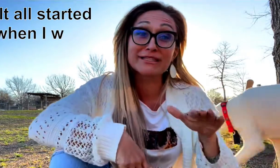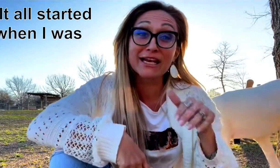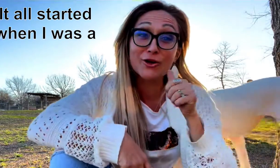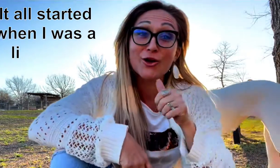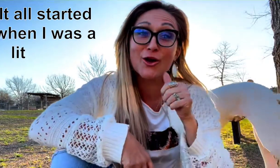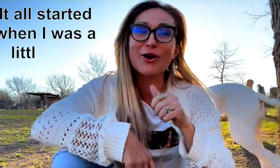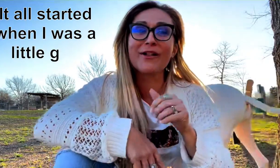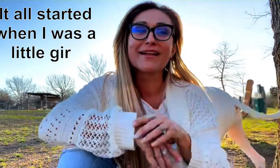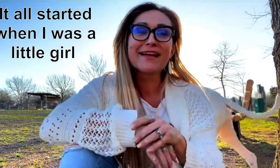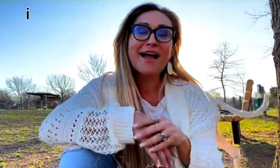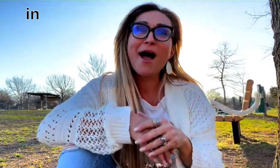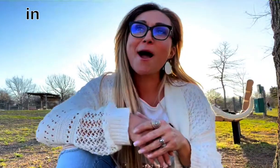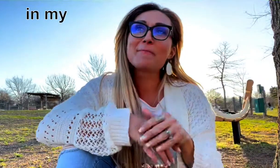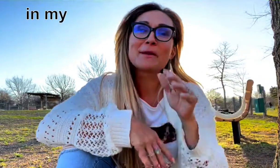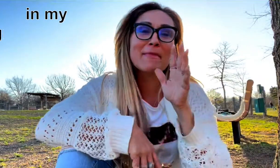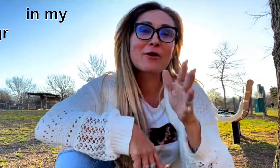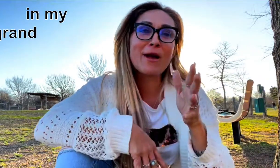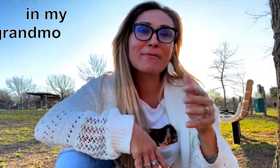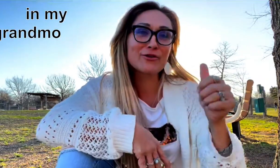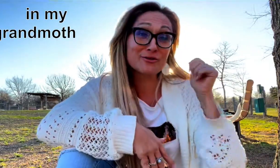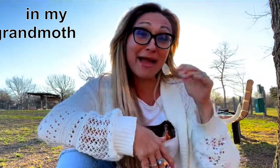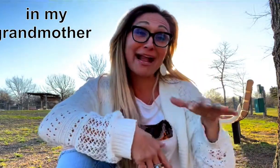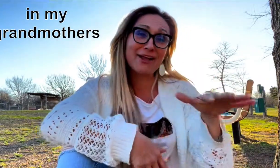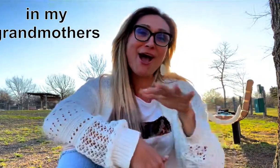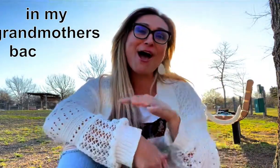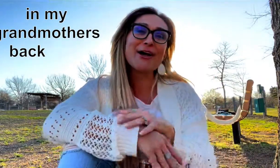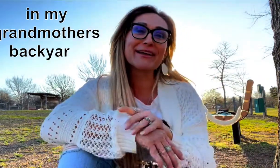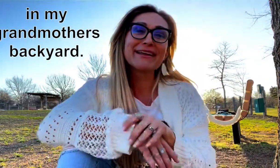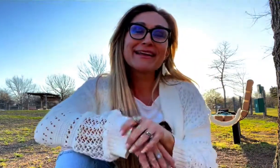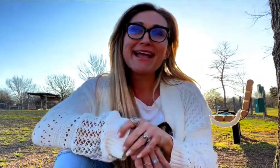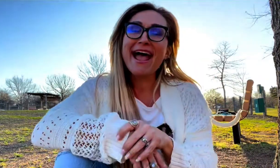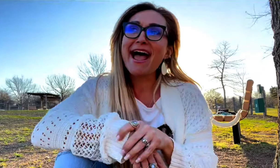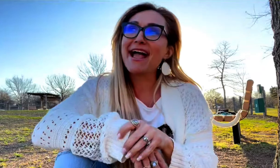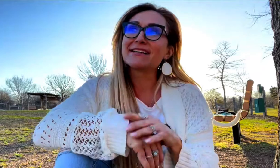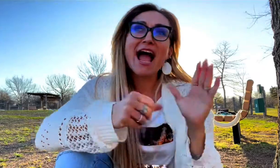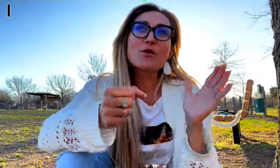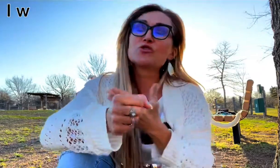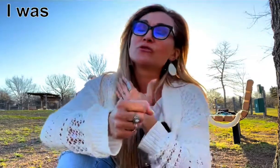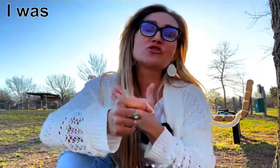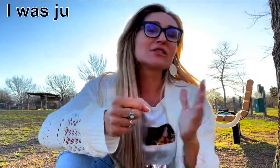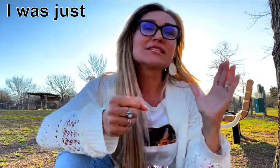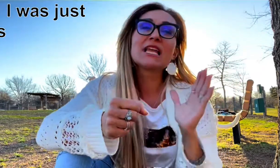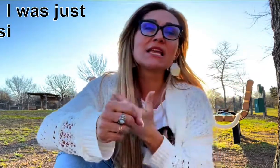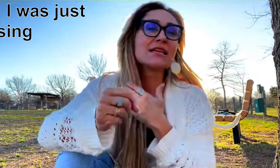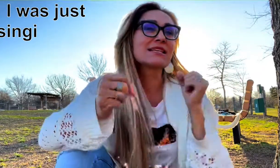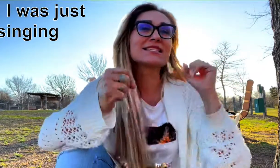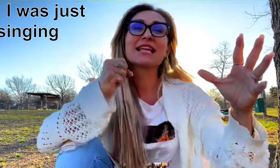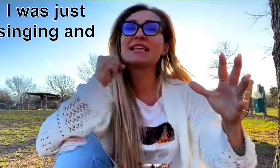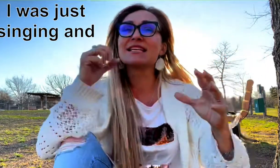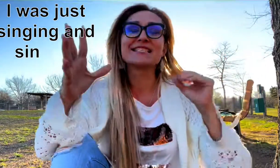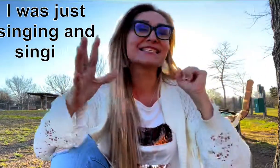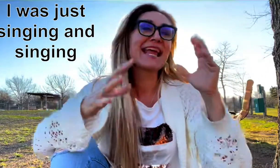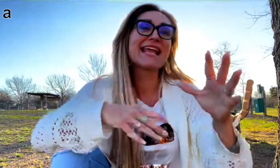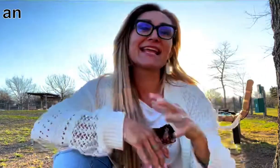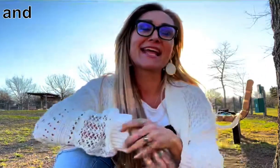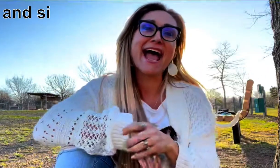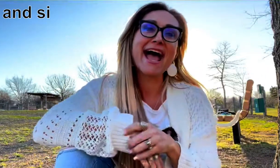little girl in my grandmother's backyard, and I just sing and sing and sing,